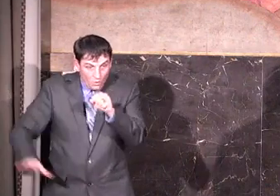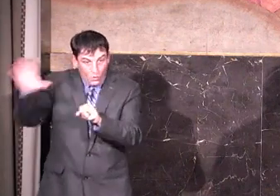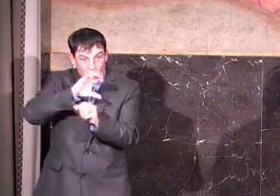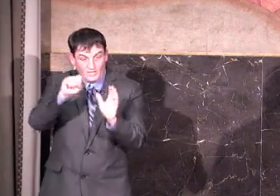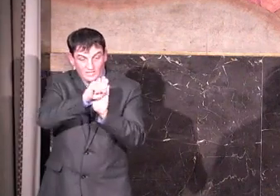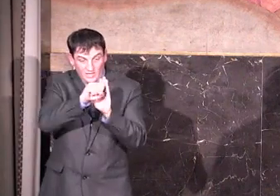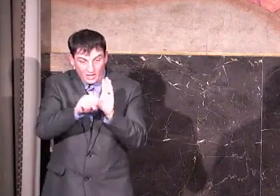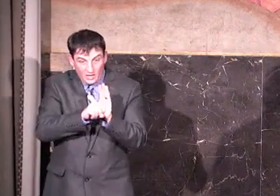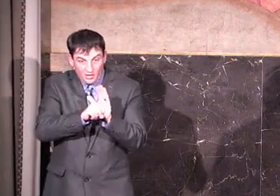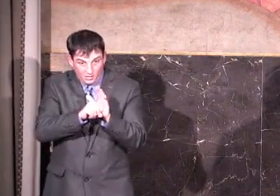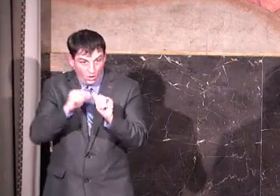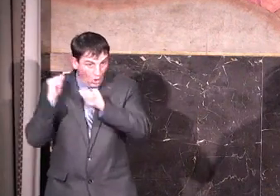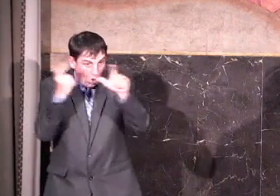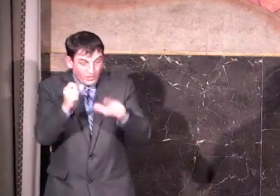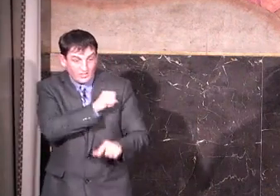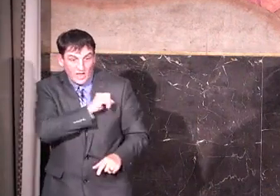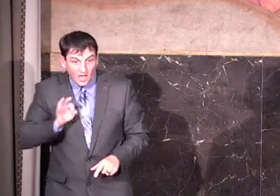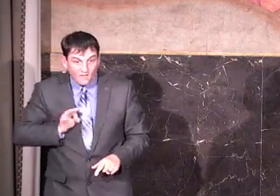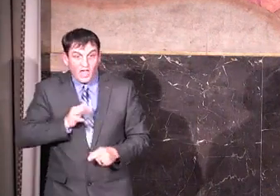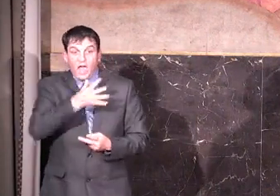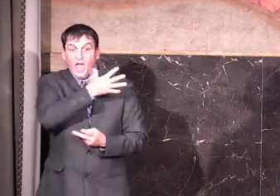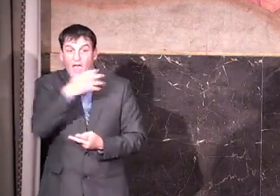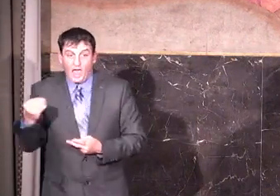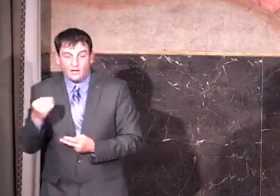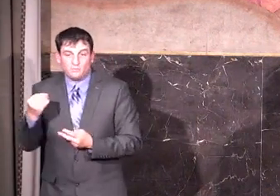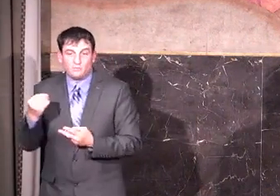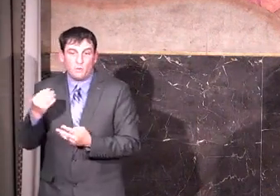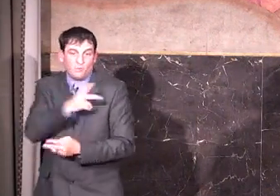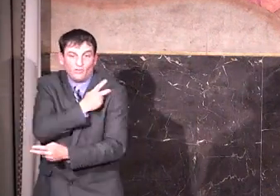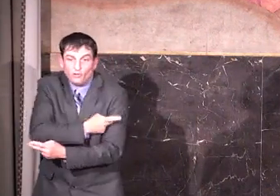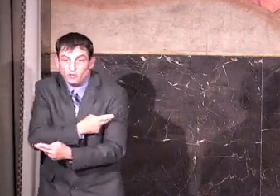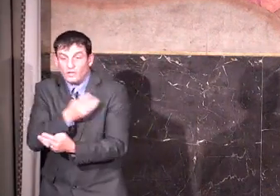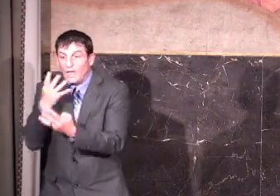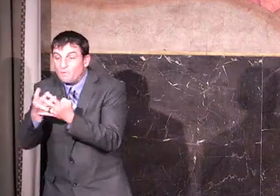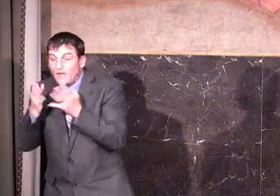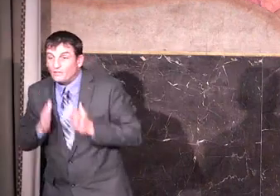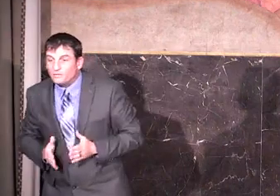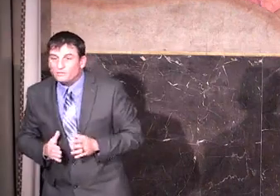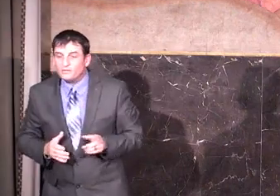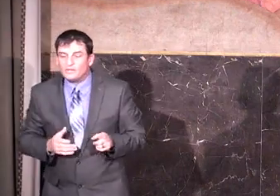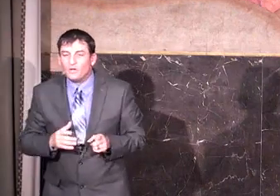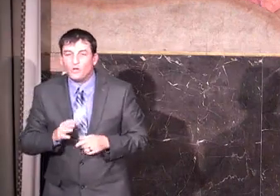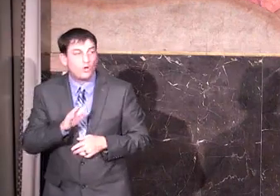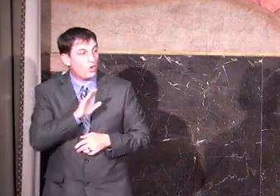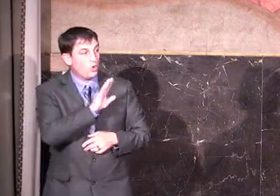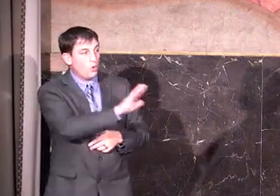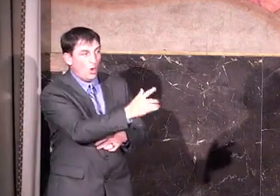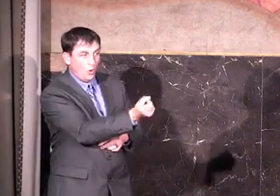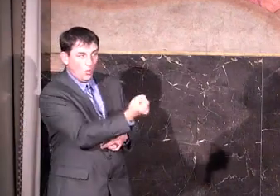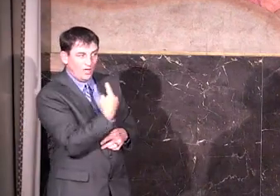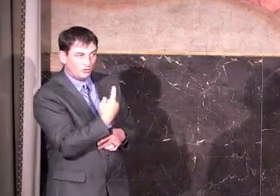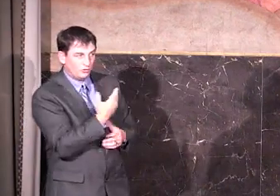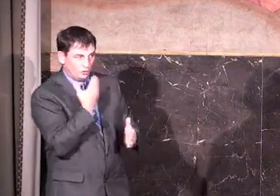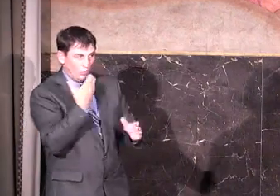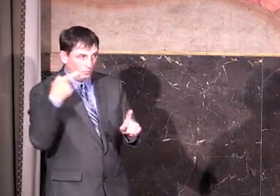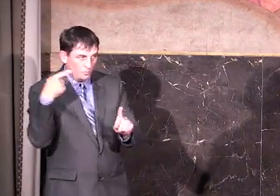and patients/inmates, or just inmates and patients? So, but I think your question brings up a really good point, which